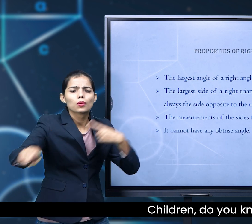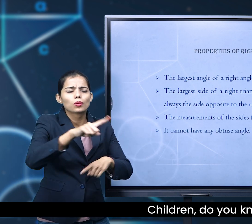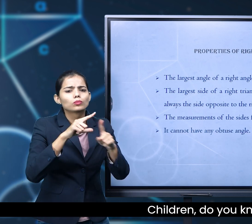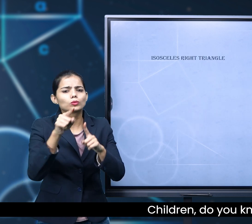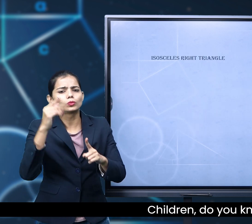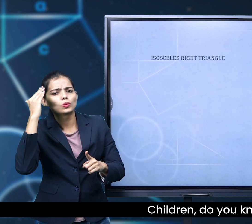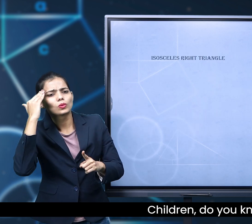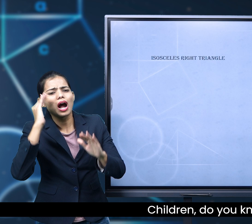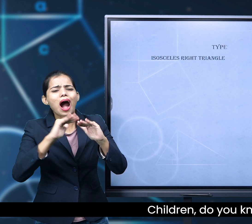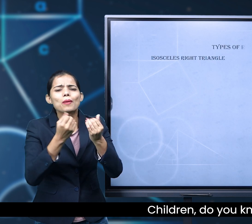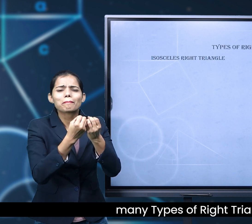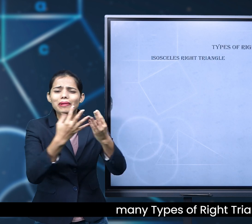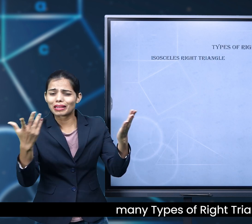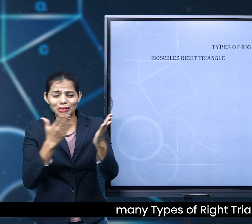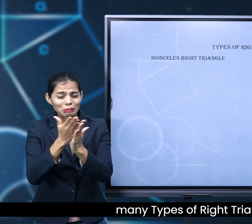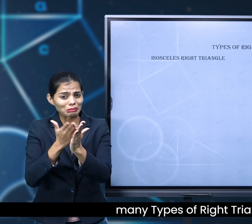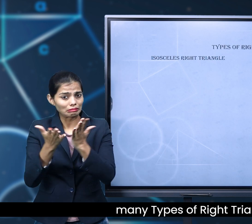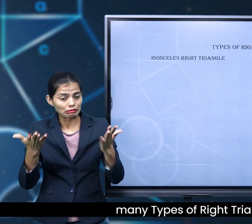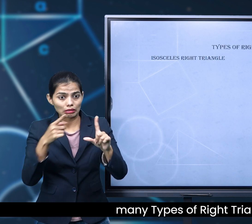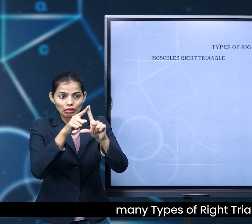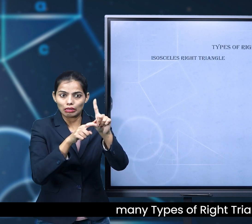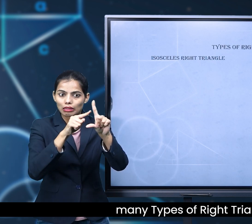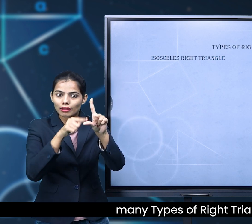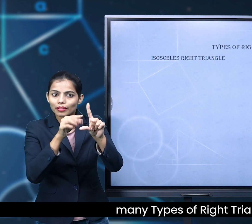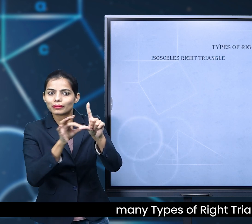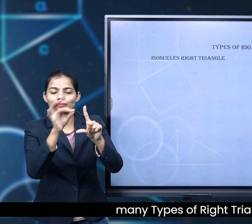Children, do you know how many types of a right triangles is there?